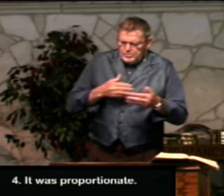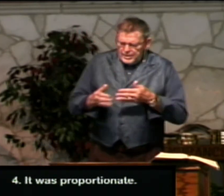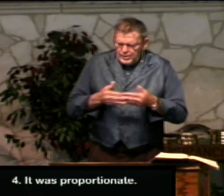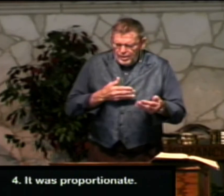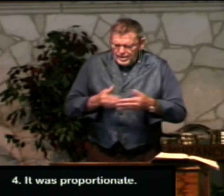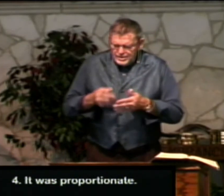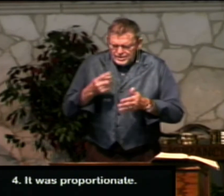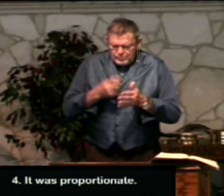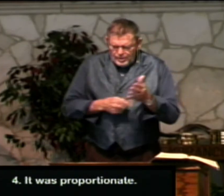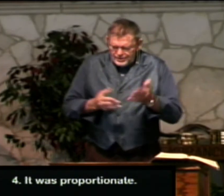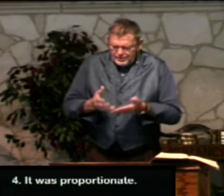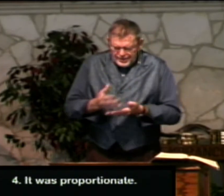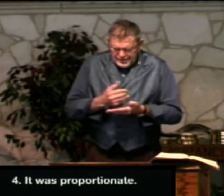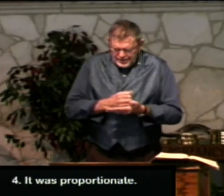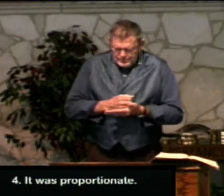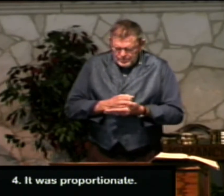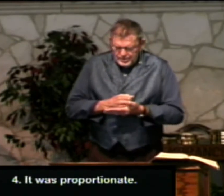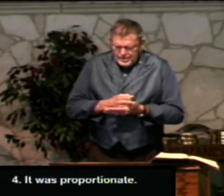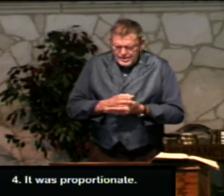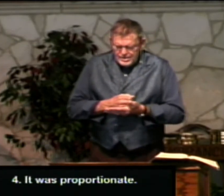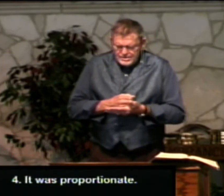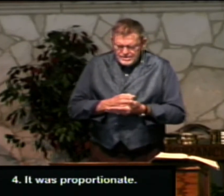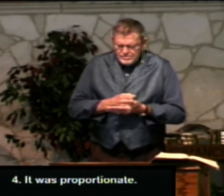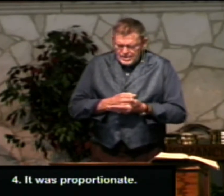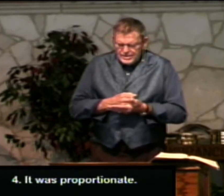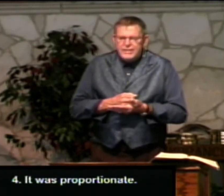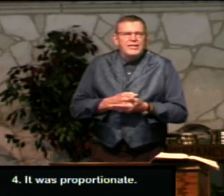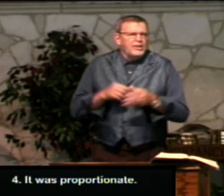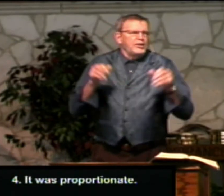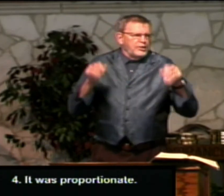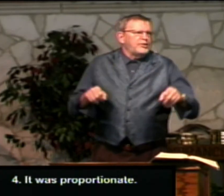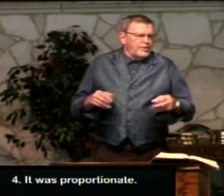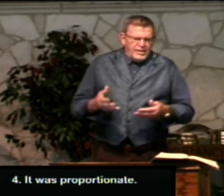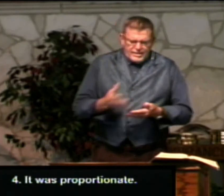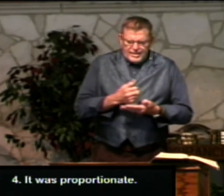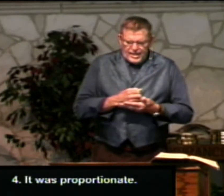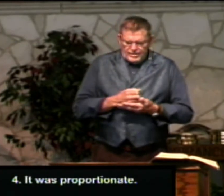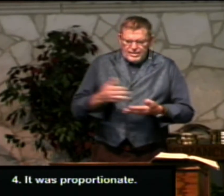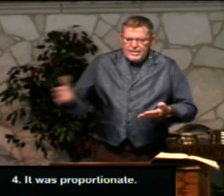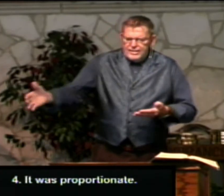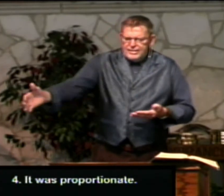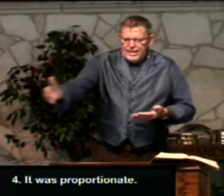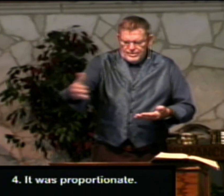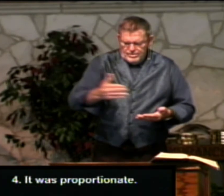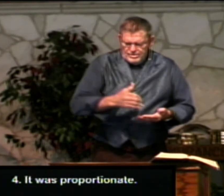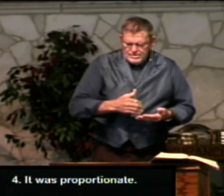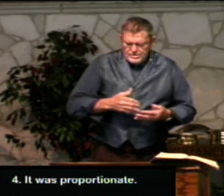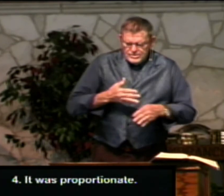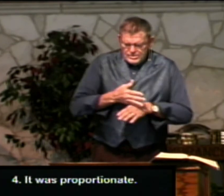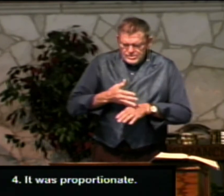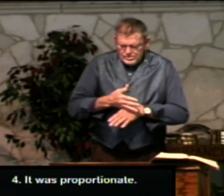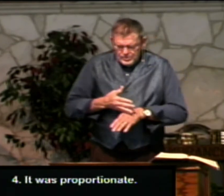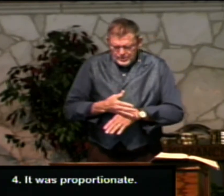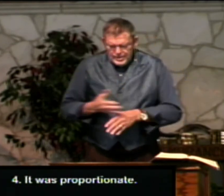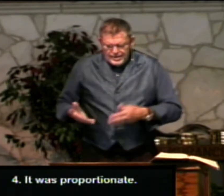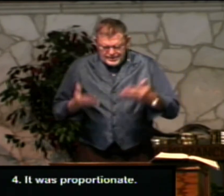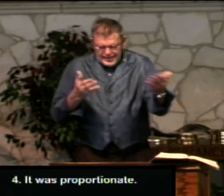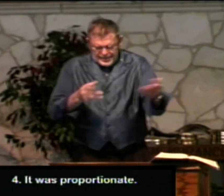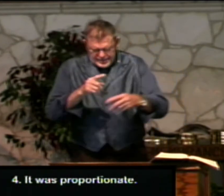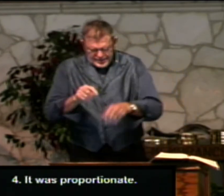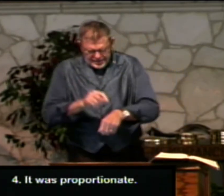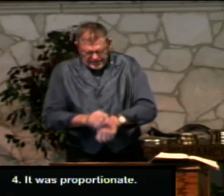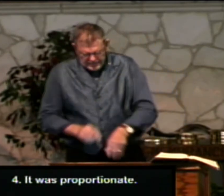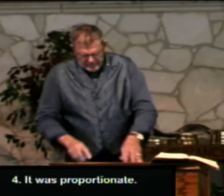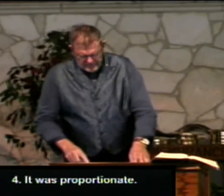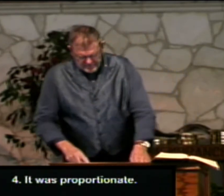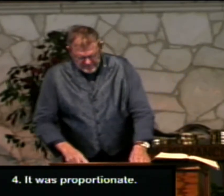Everyone, regardless of what their income was, could gather wood and take